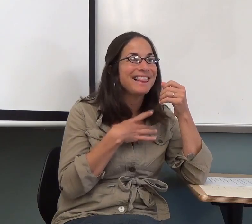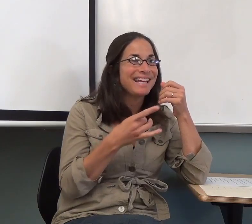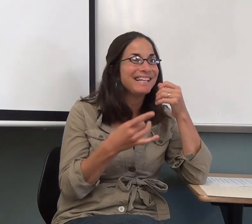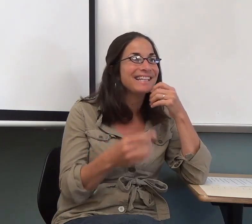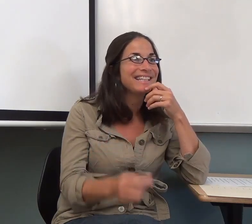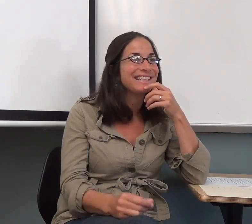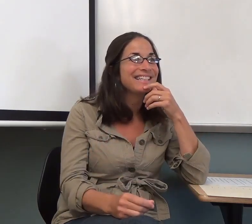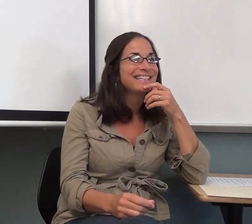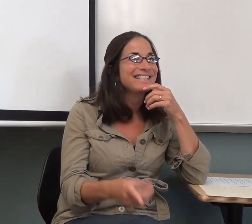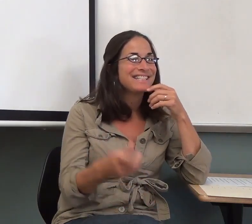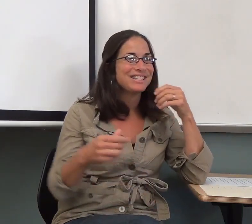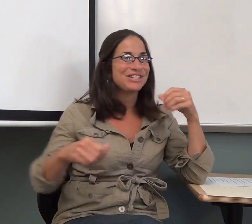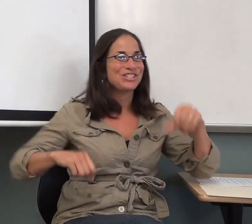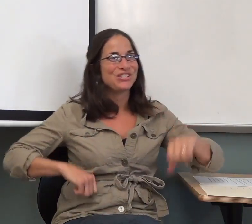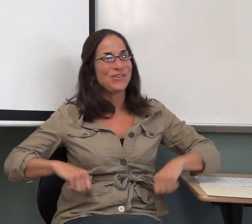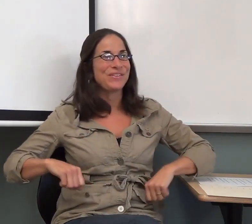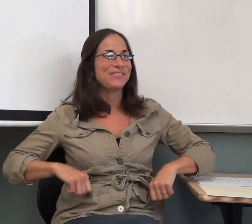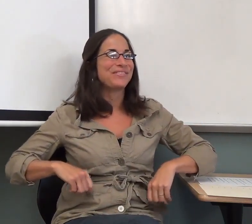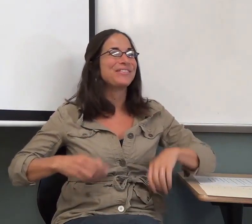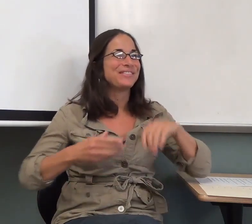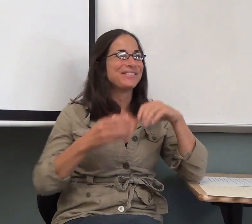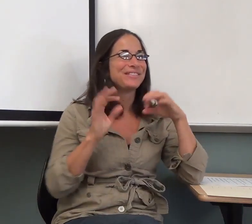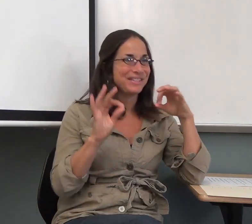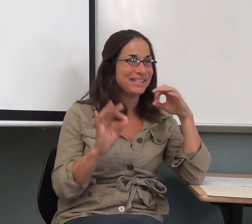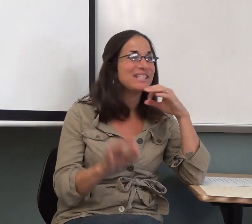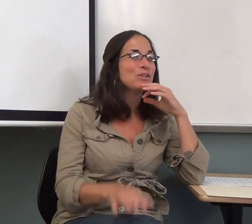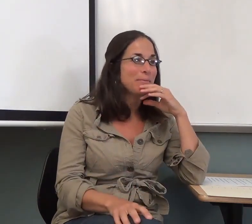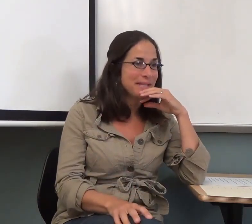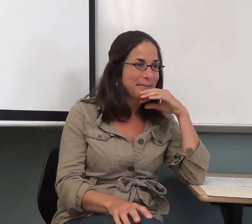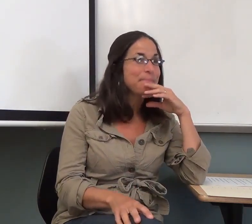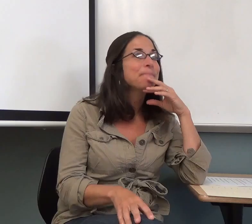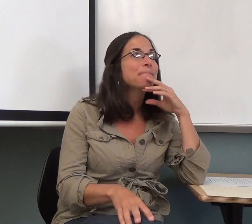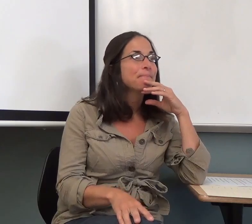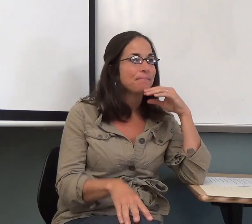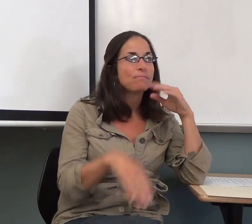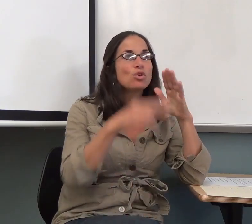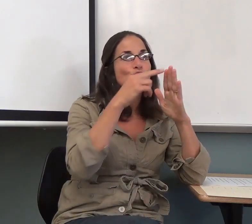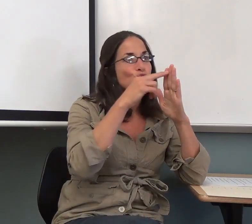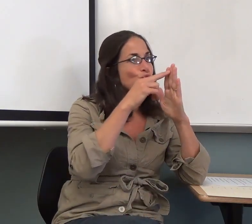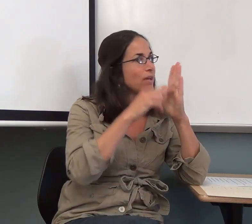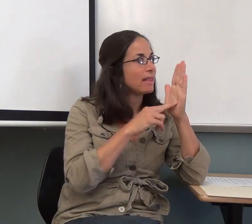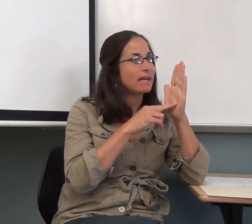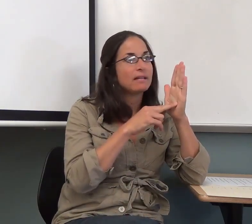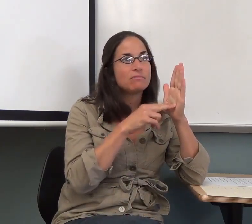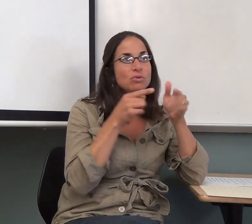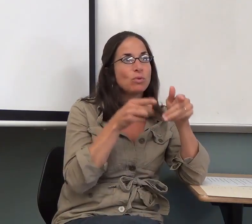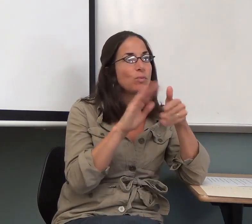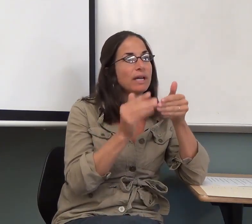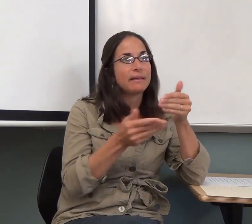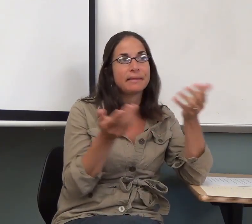Show off. It's good. So So just I'm done? read this over the weekend, okay? Human